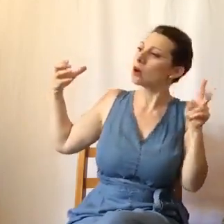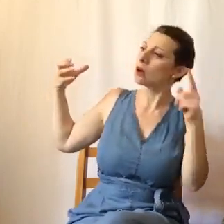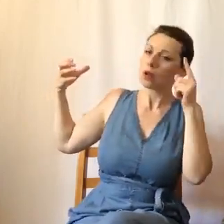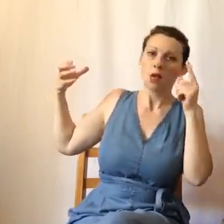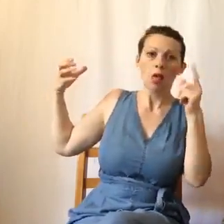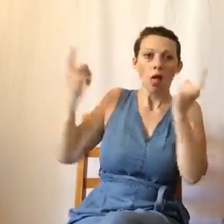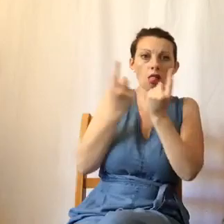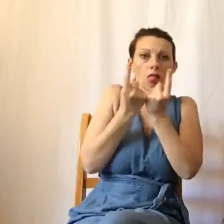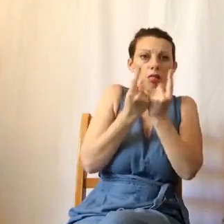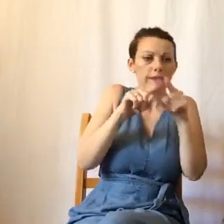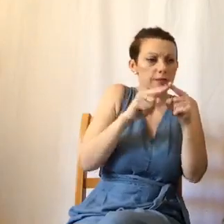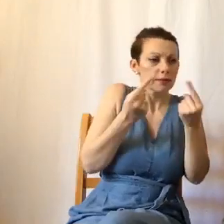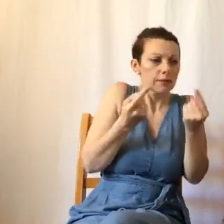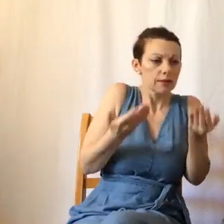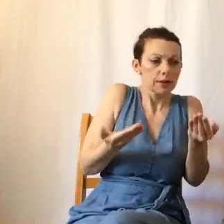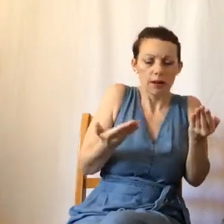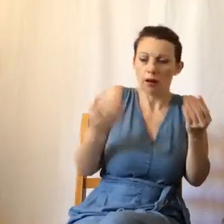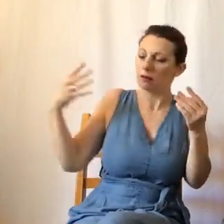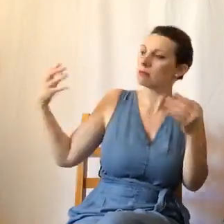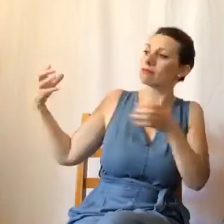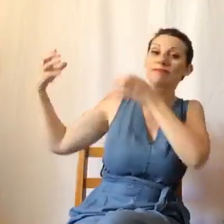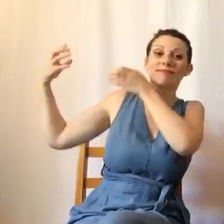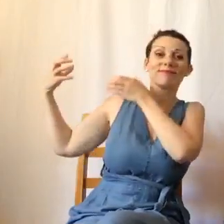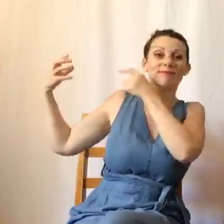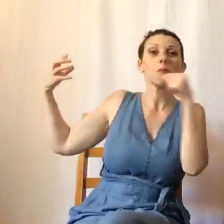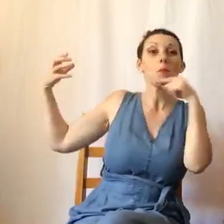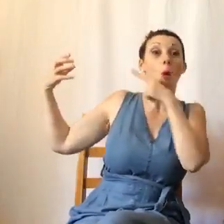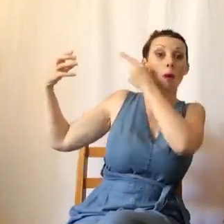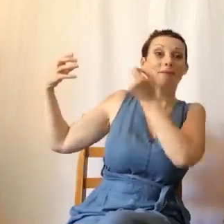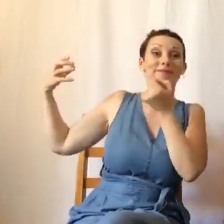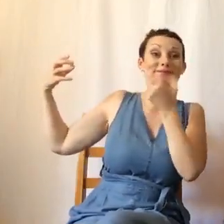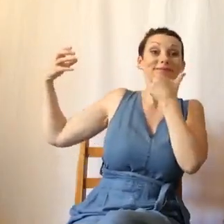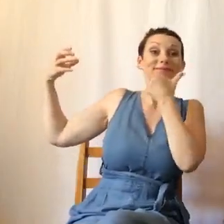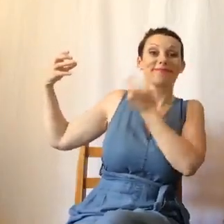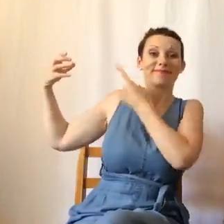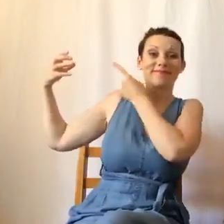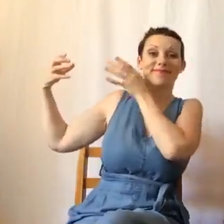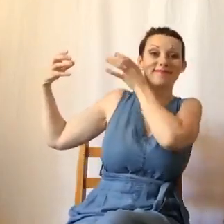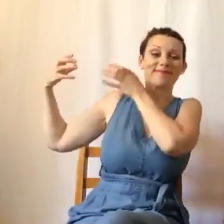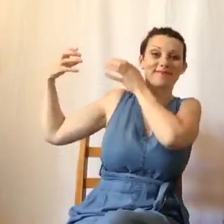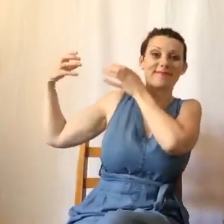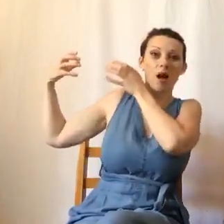With a smiling boy sat on her, they ran away no more.